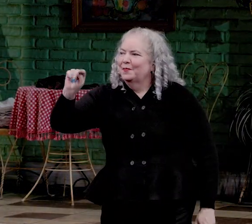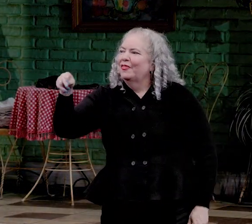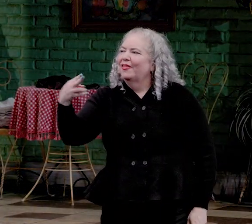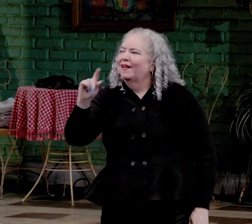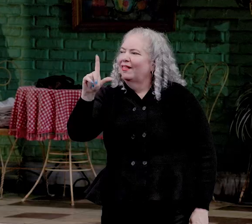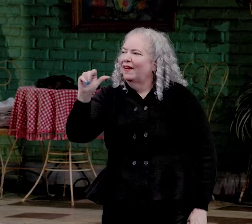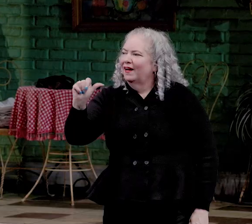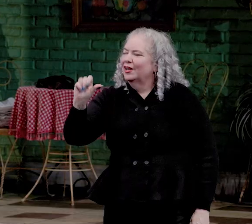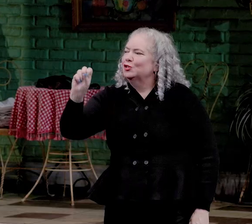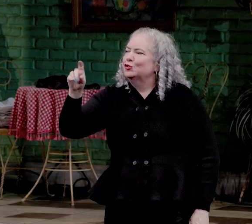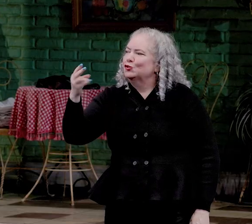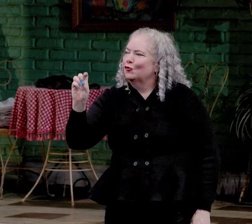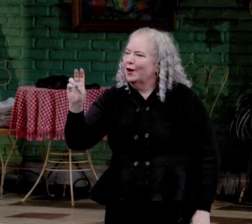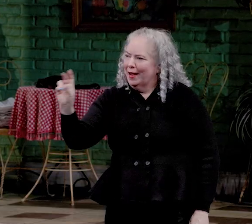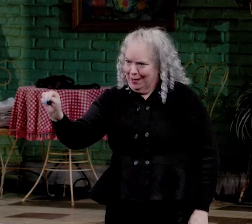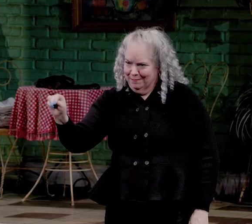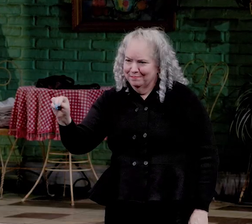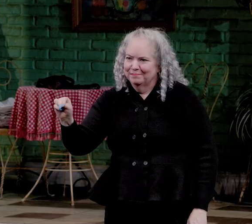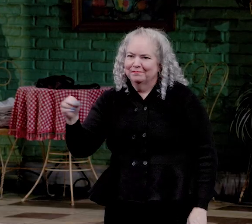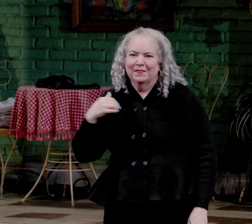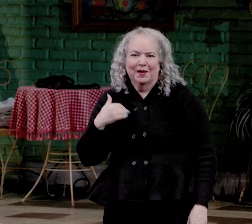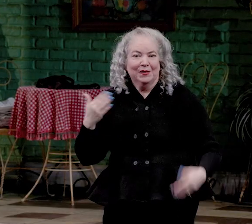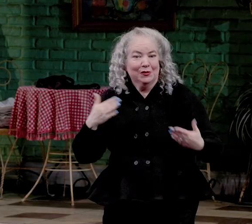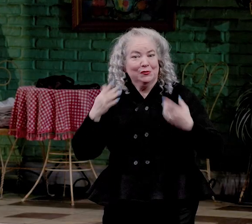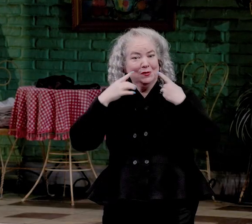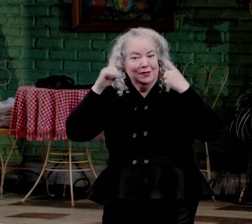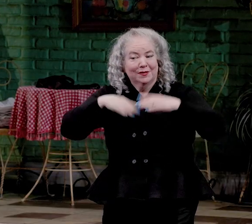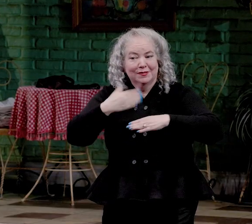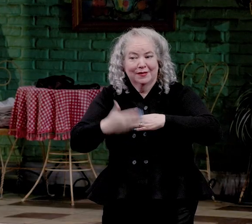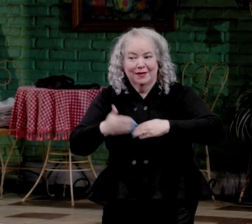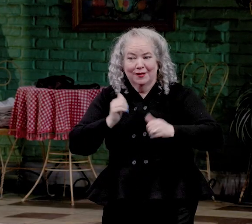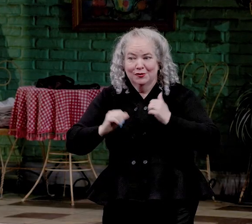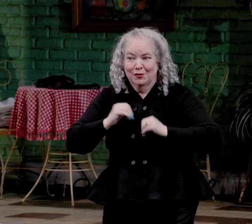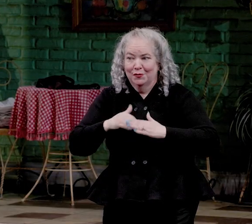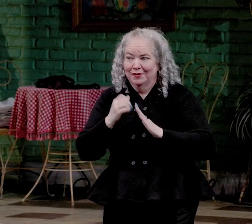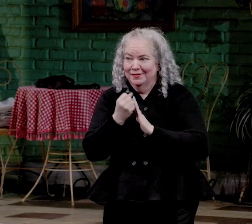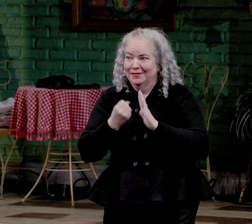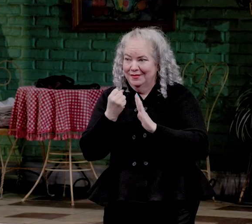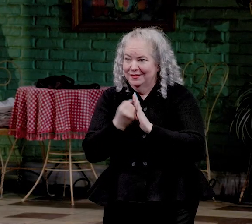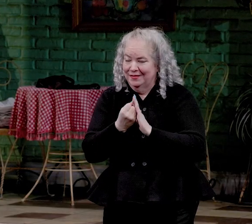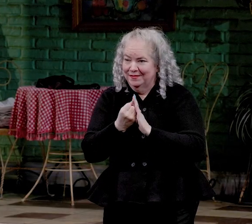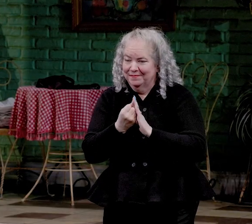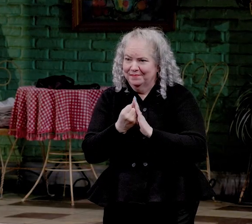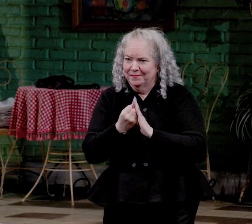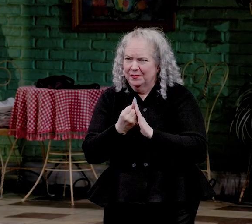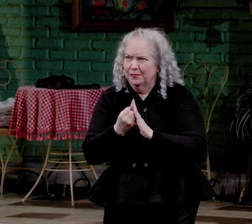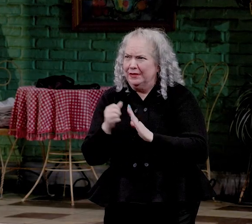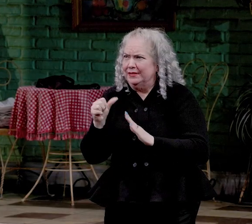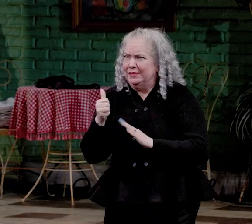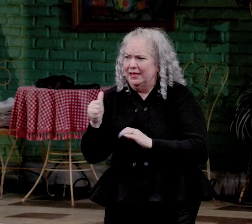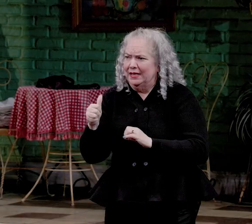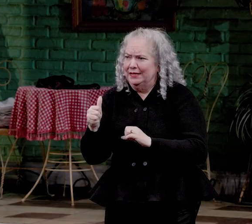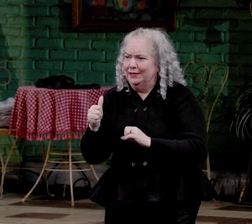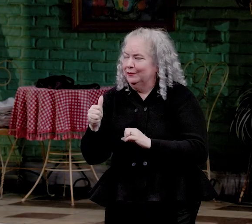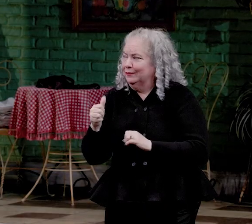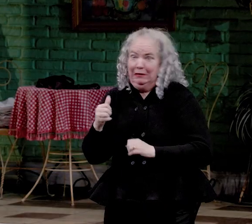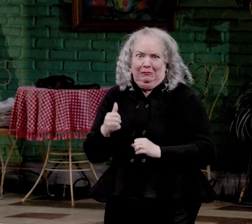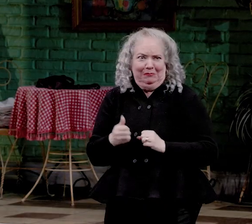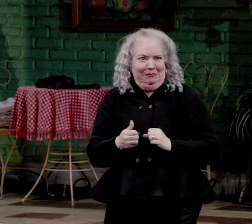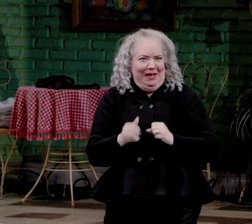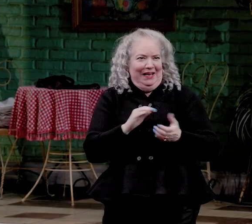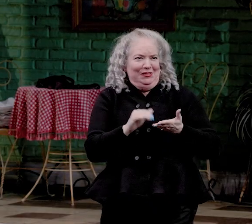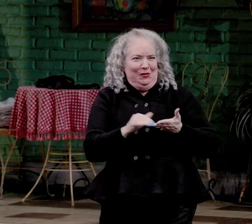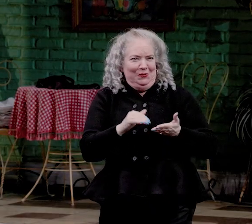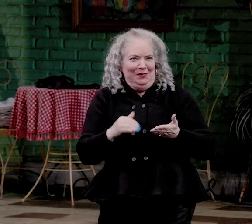Geva's general manager, here to announce the next show in our season. A decade since it became